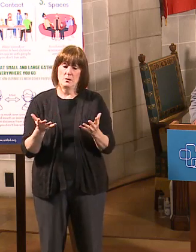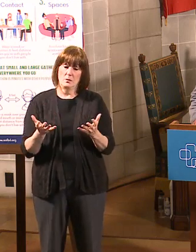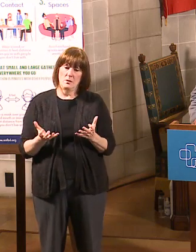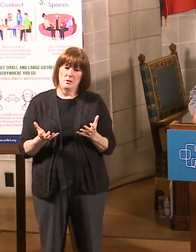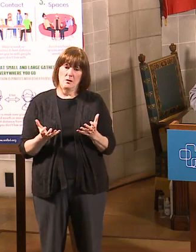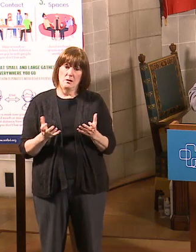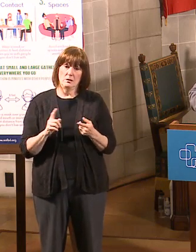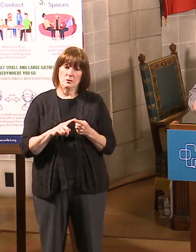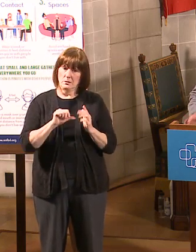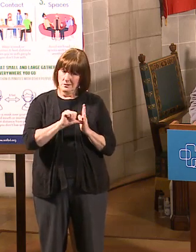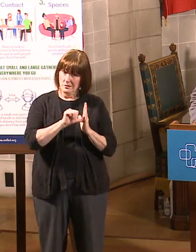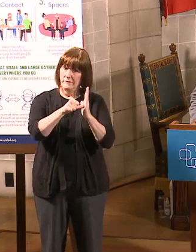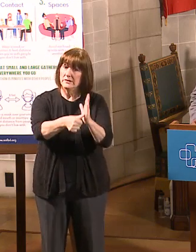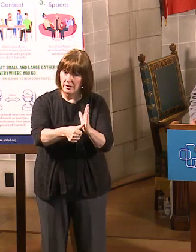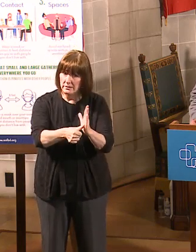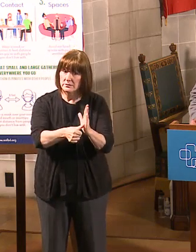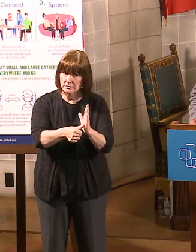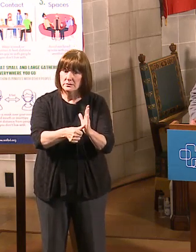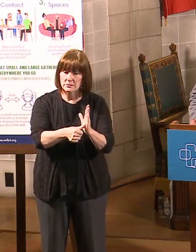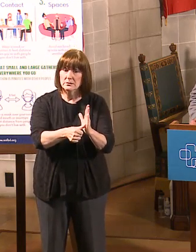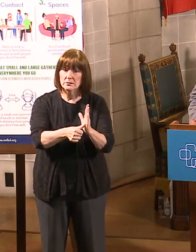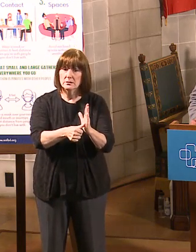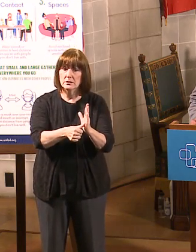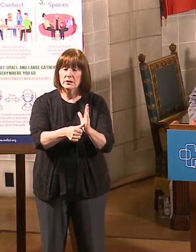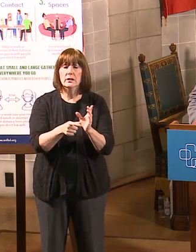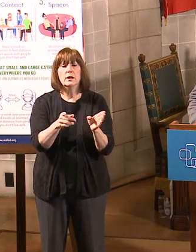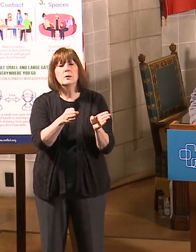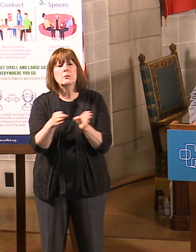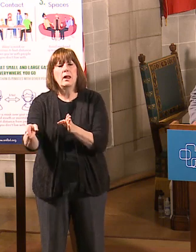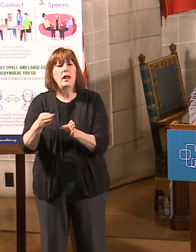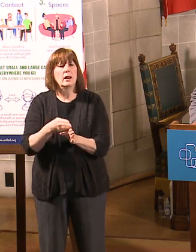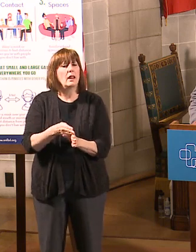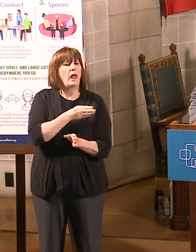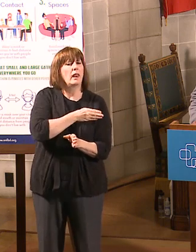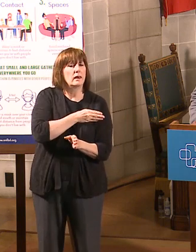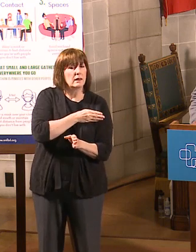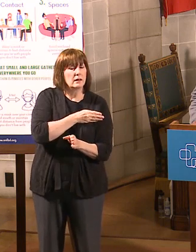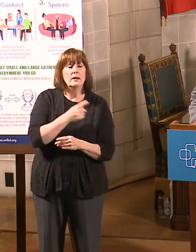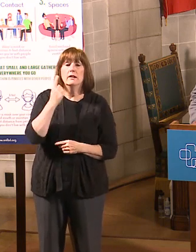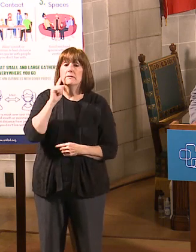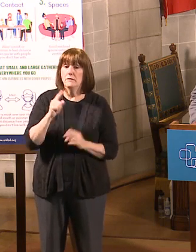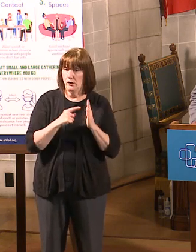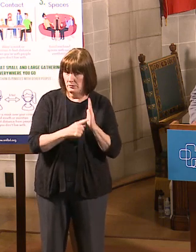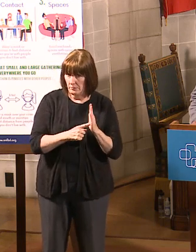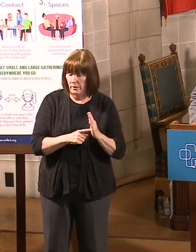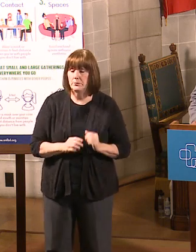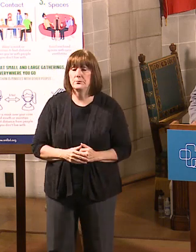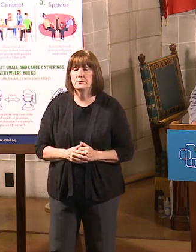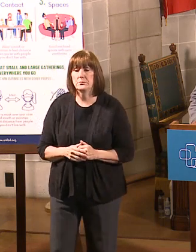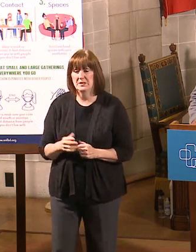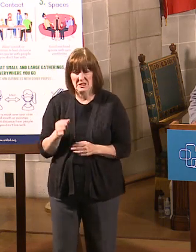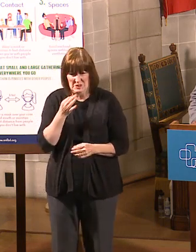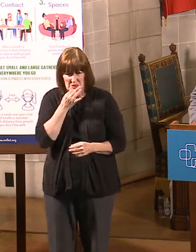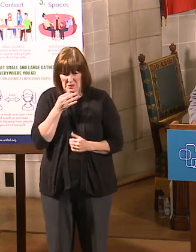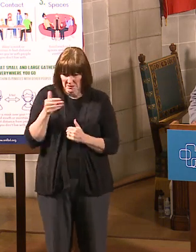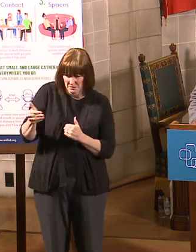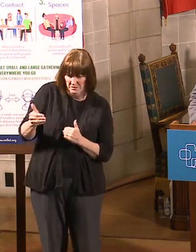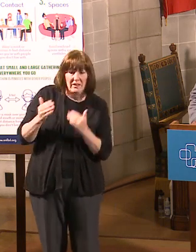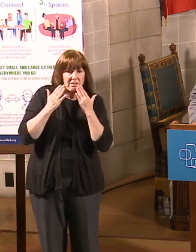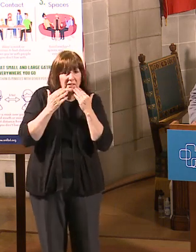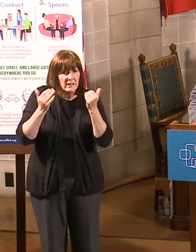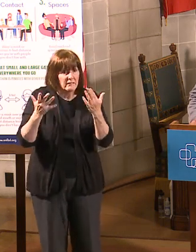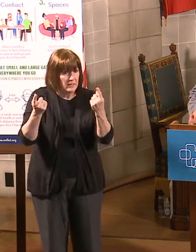to emphasize is to plan ahead. For instance, we've got a holiday coming up at